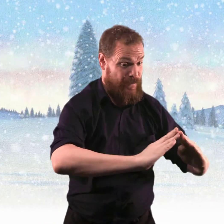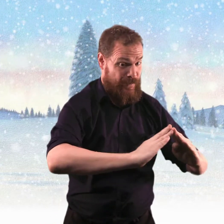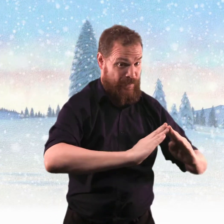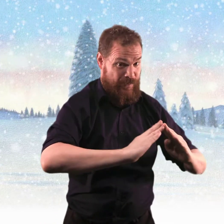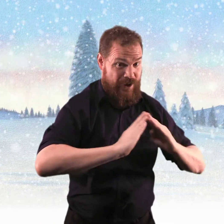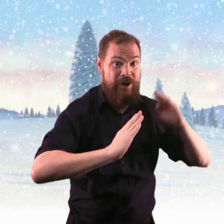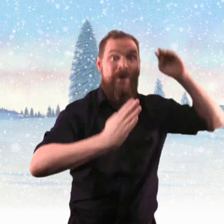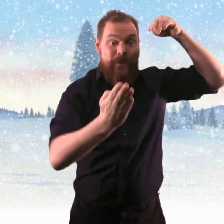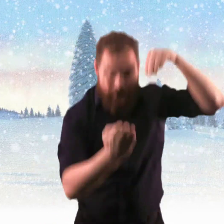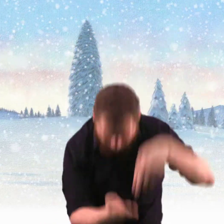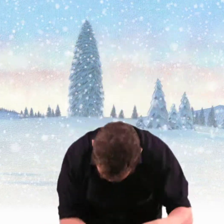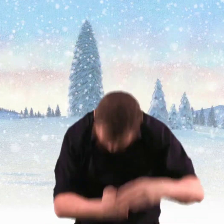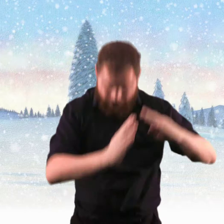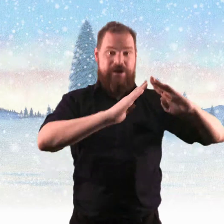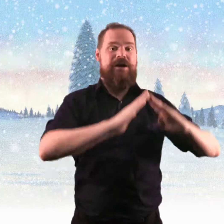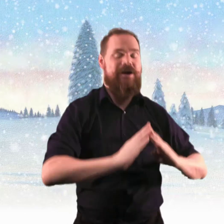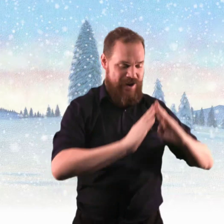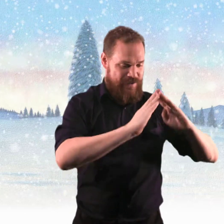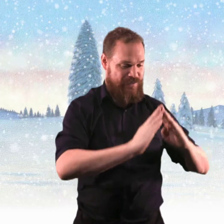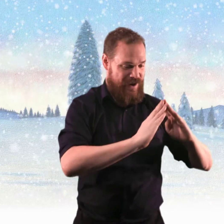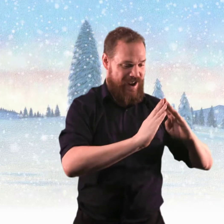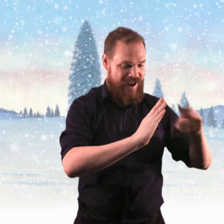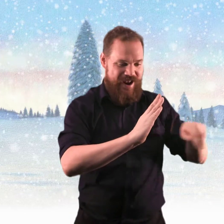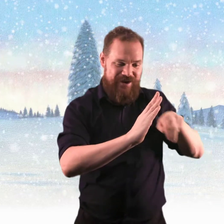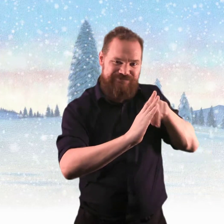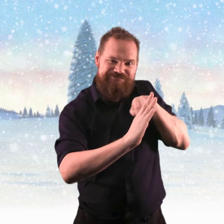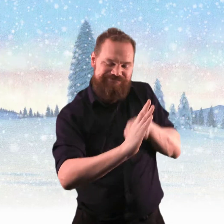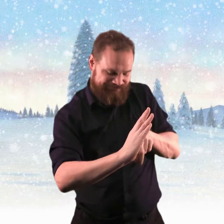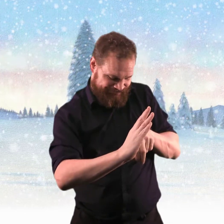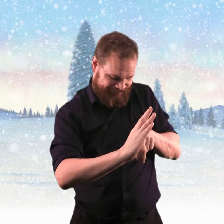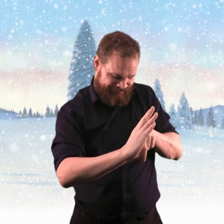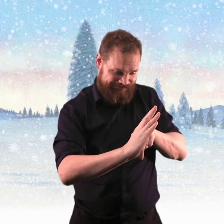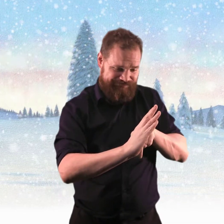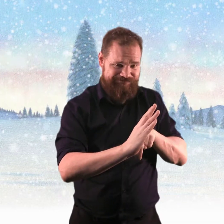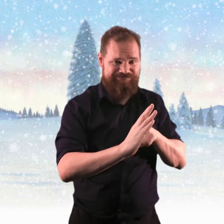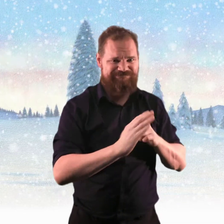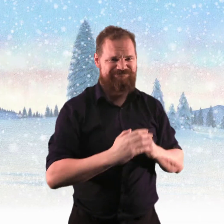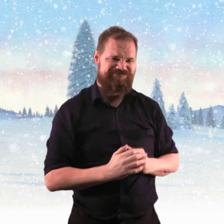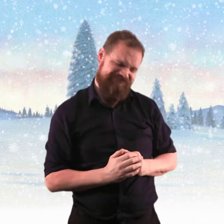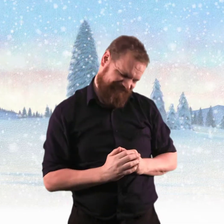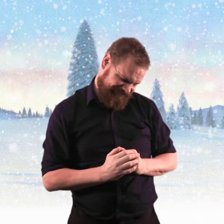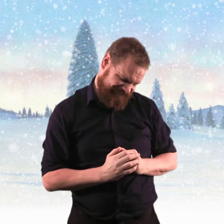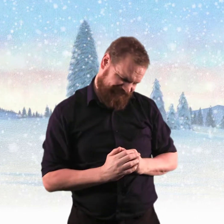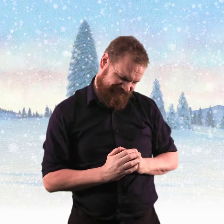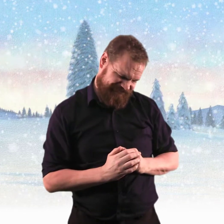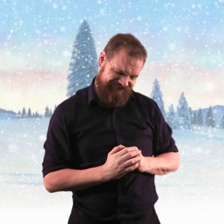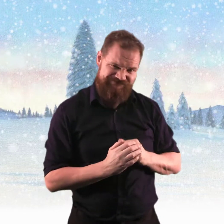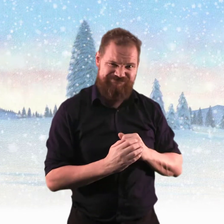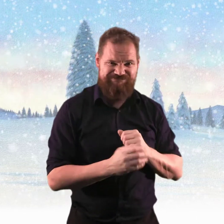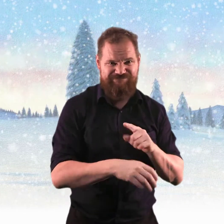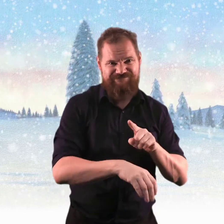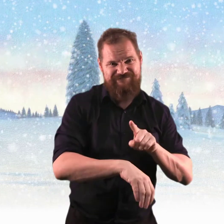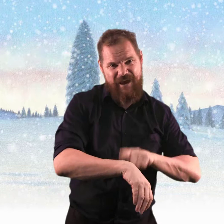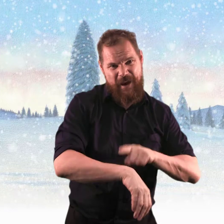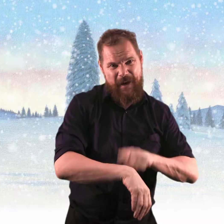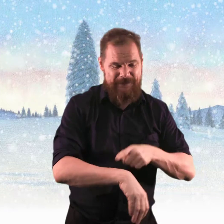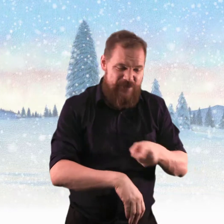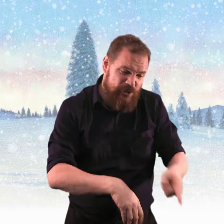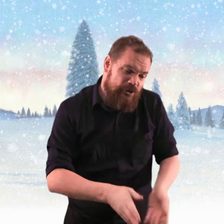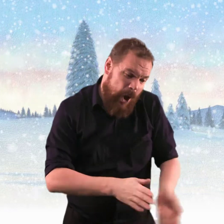time for you to go to bed, the snowman said sadly. Billy hung his head sadly and slowly headed towards the